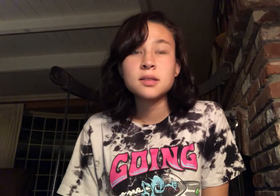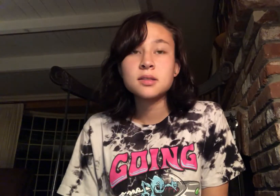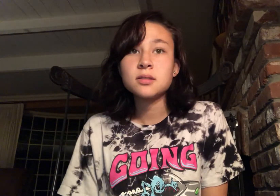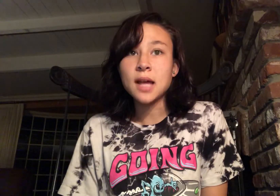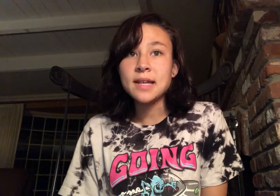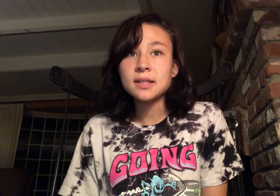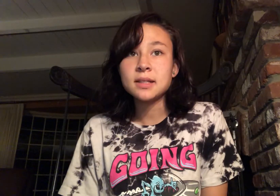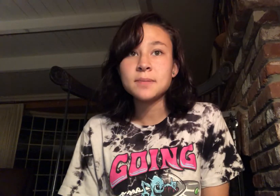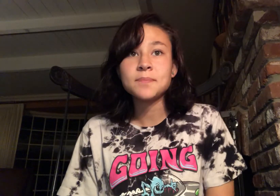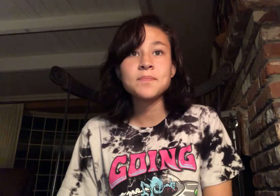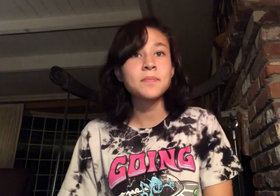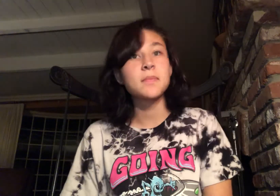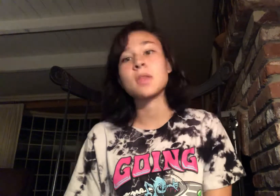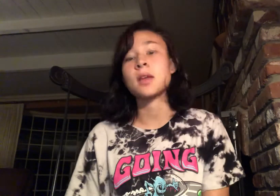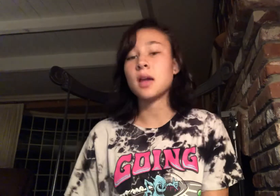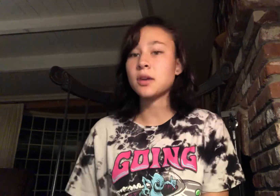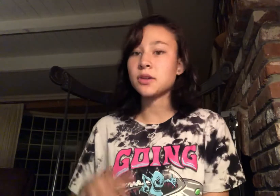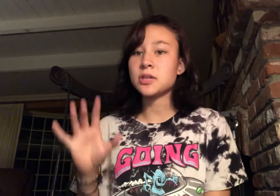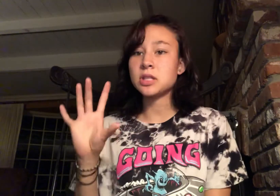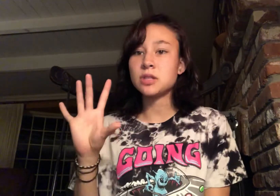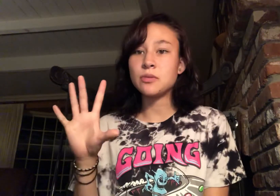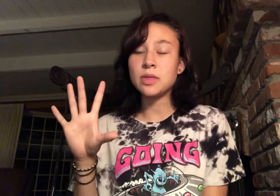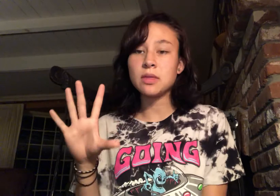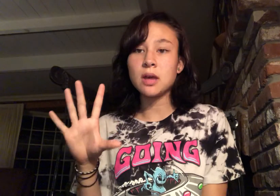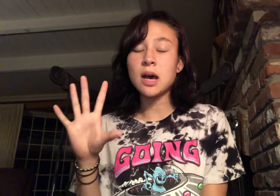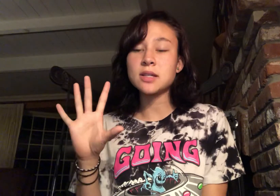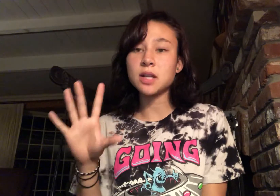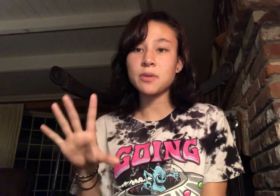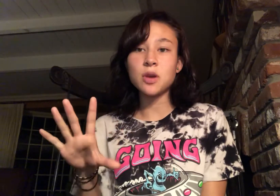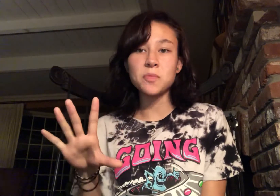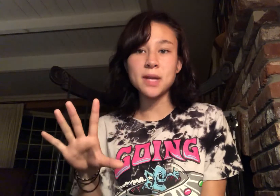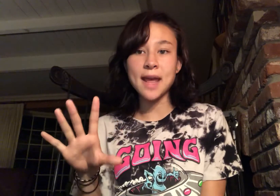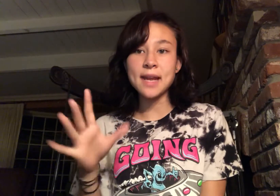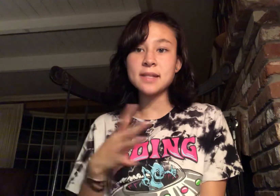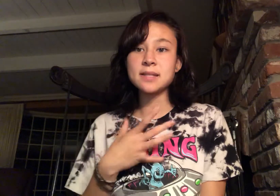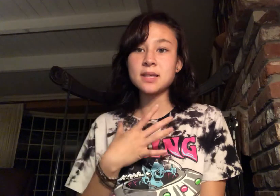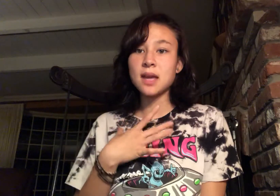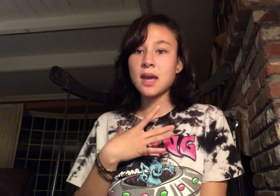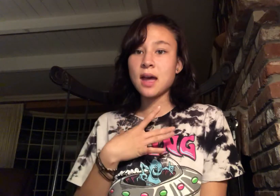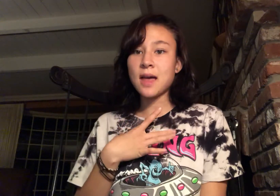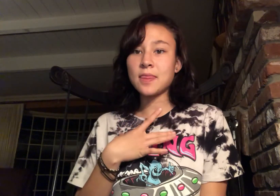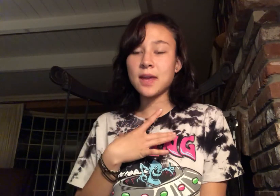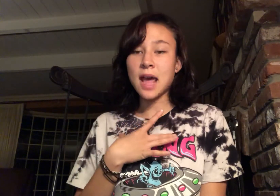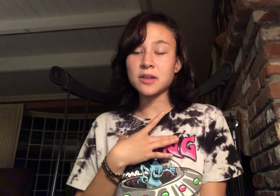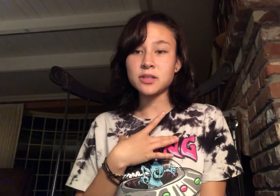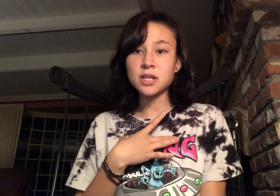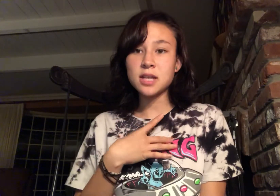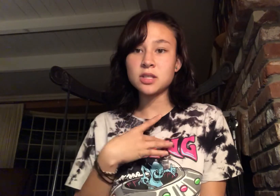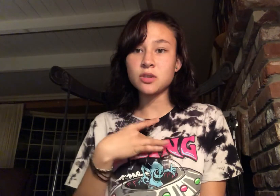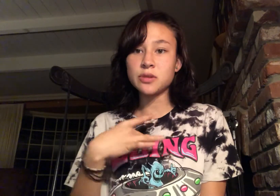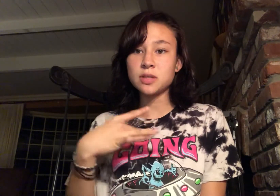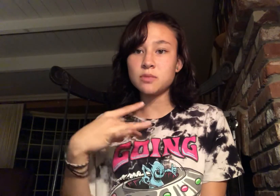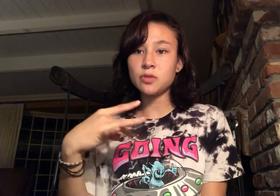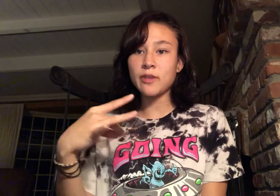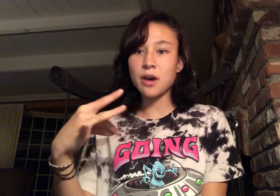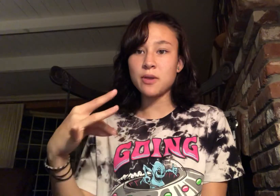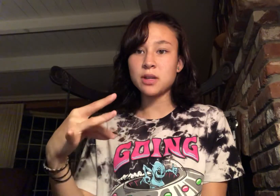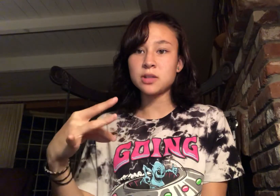To like, you're going to do with start with open 8. And then at your chest, you're going to move out and close